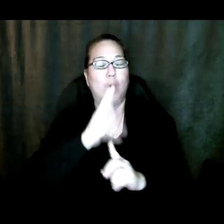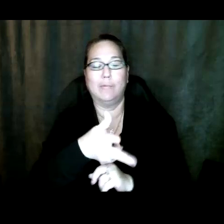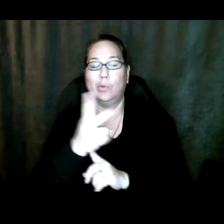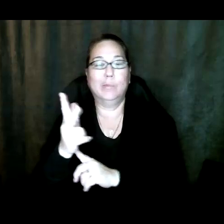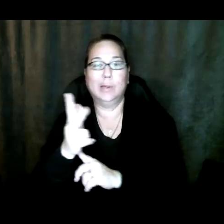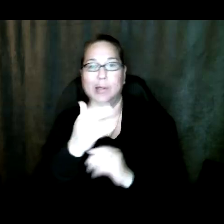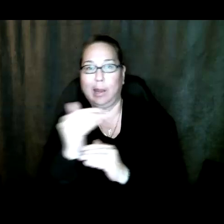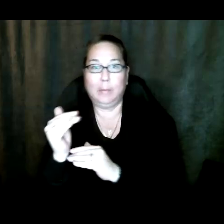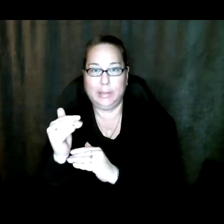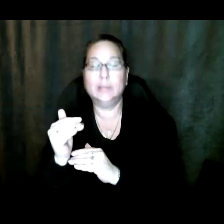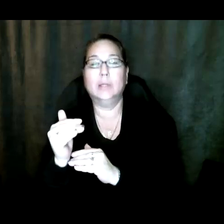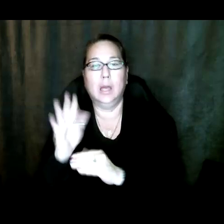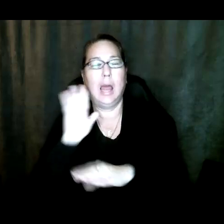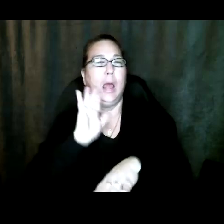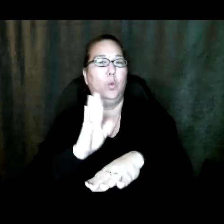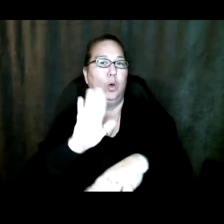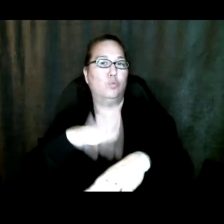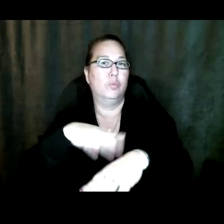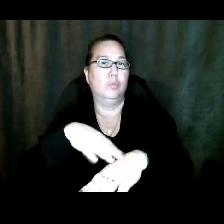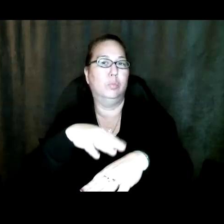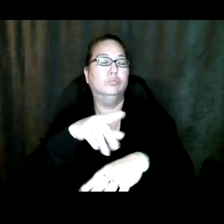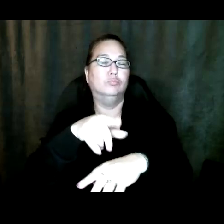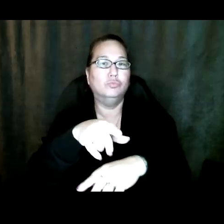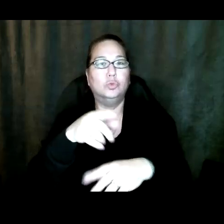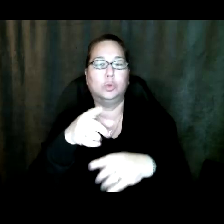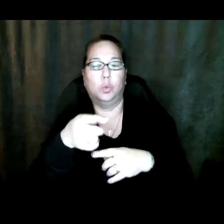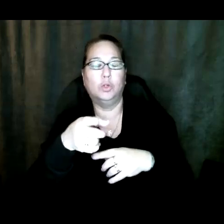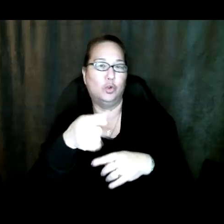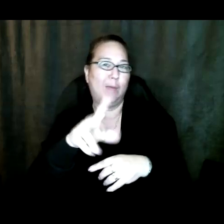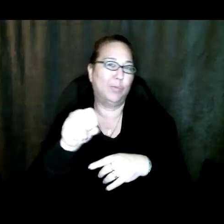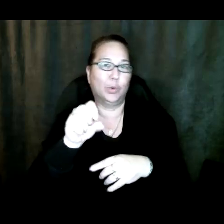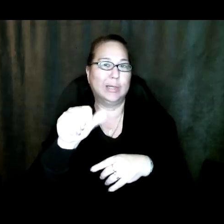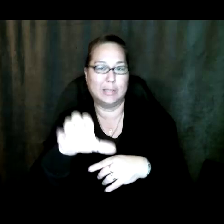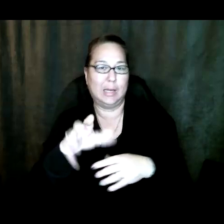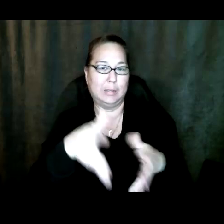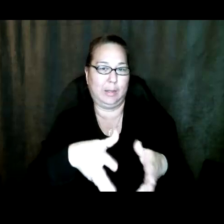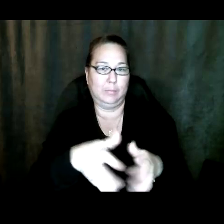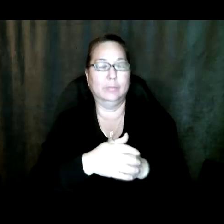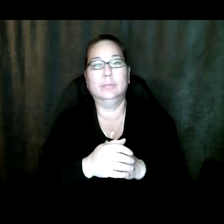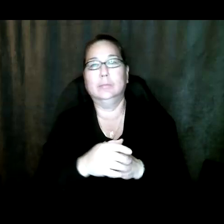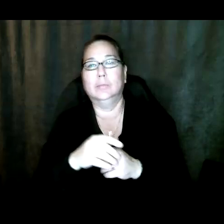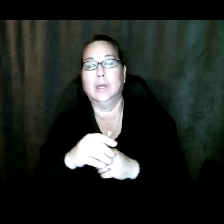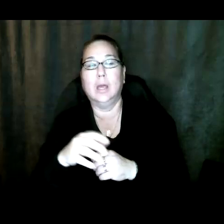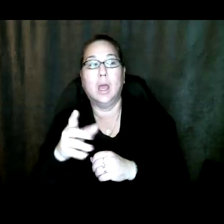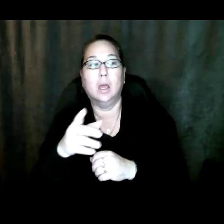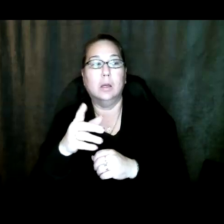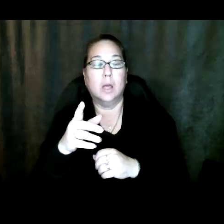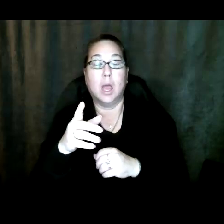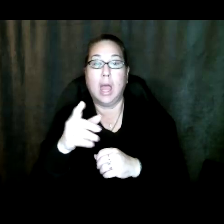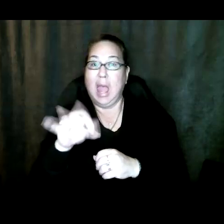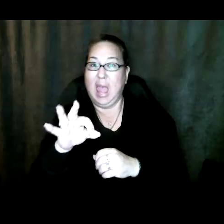when you have 30 seconds remaining. If your remarks are longer than 3 minutes, please email your comments for distribution to the committee.